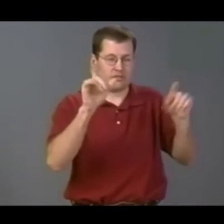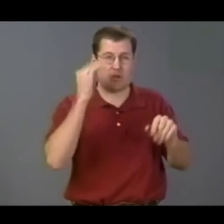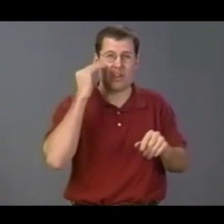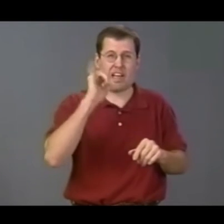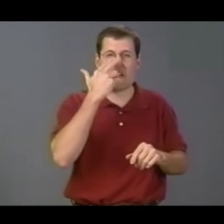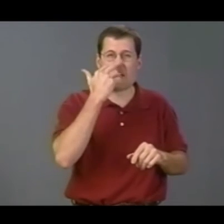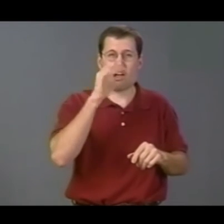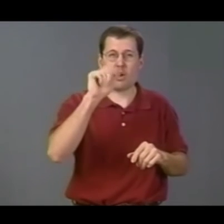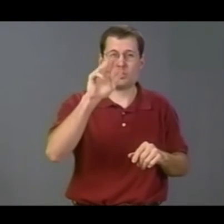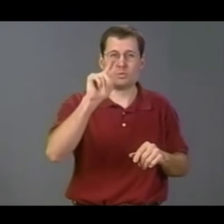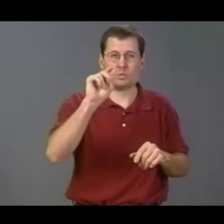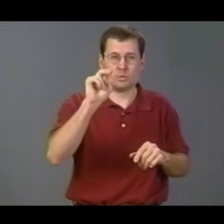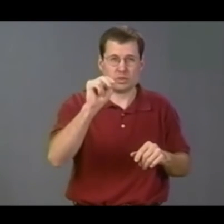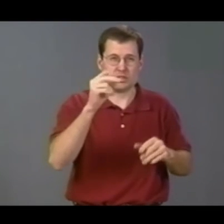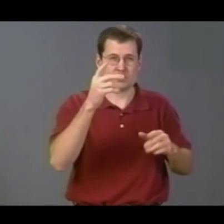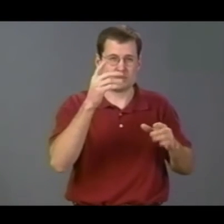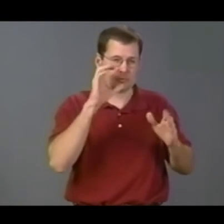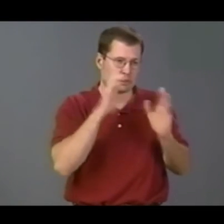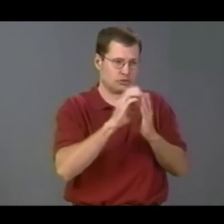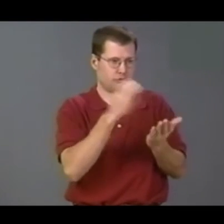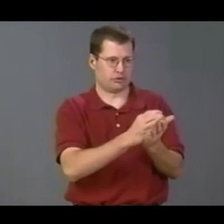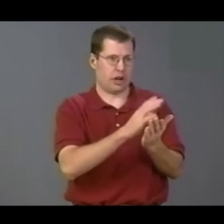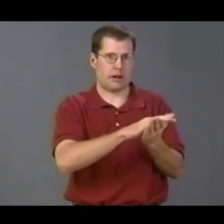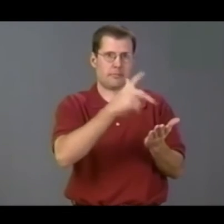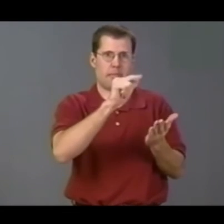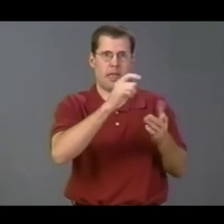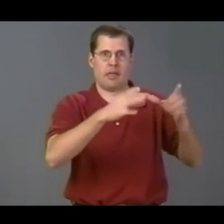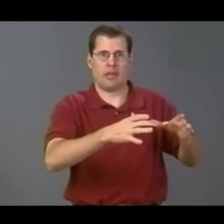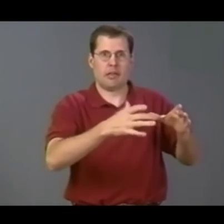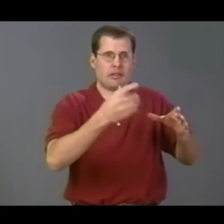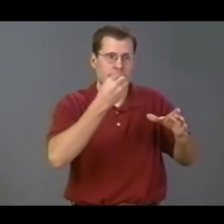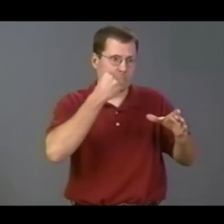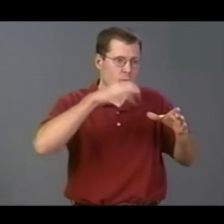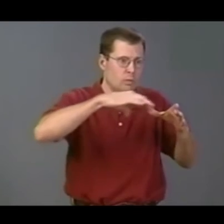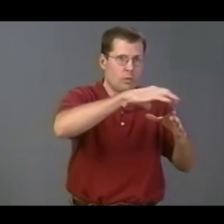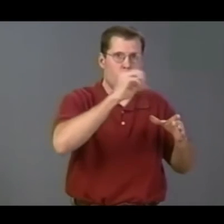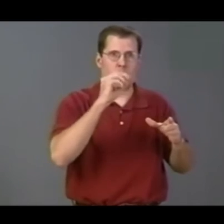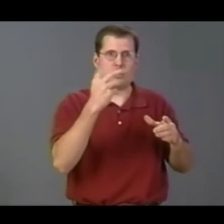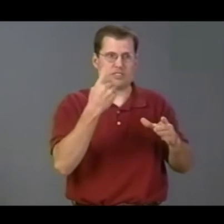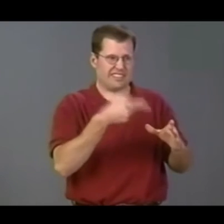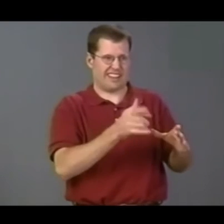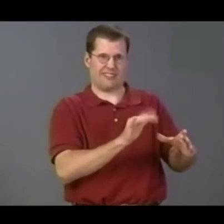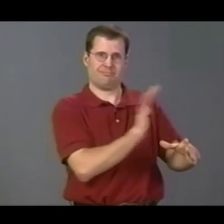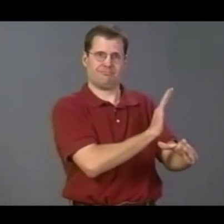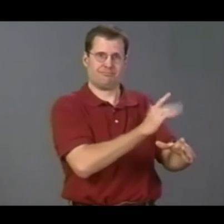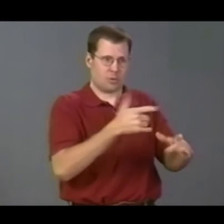sometimes plates have like different funny cartoons on them or pictures.